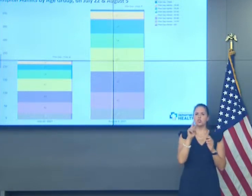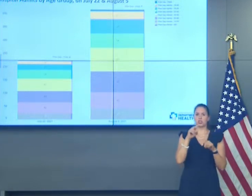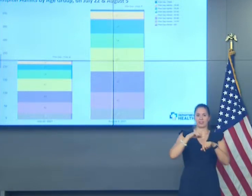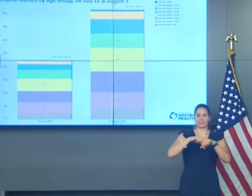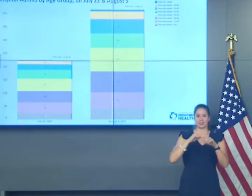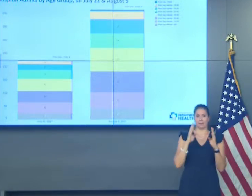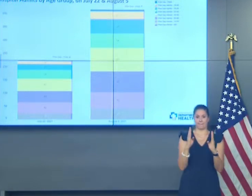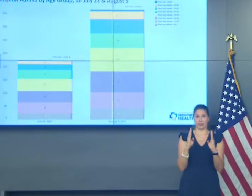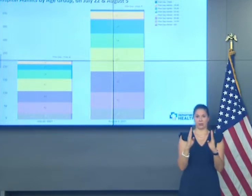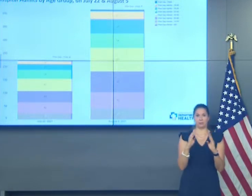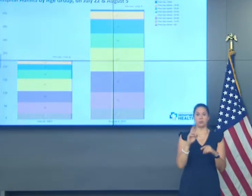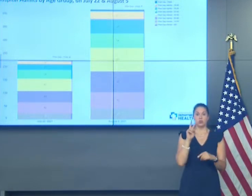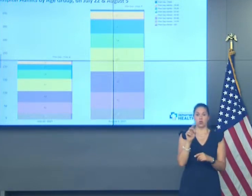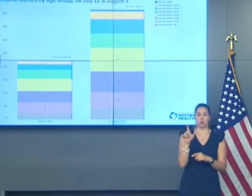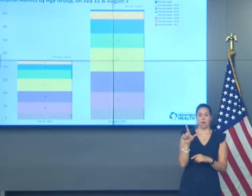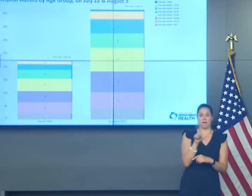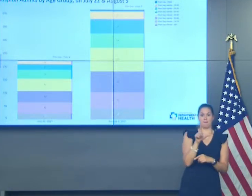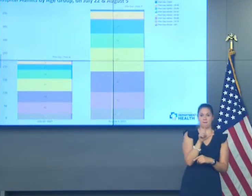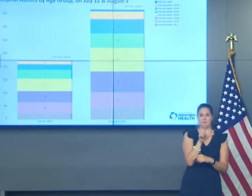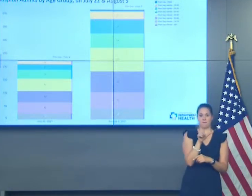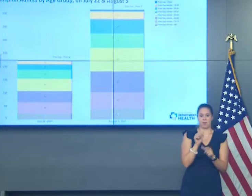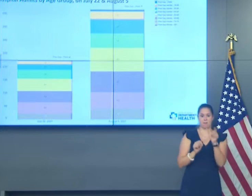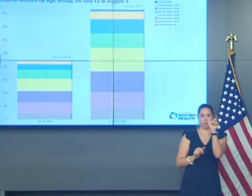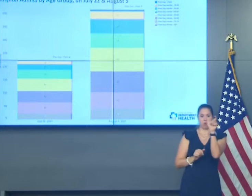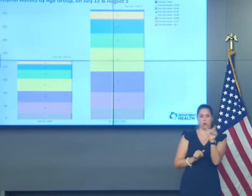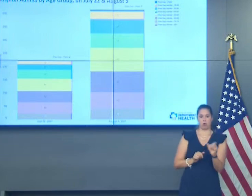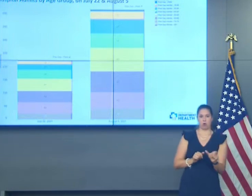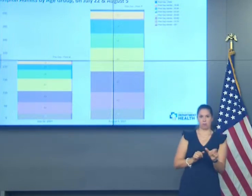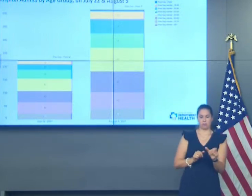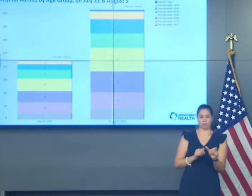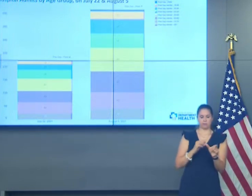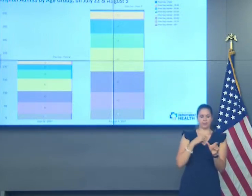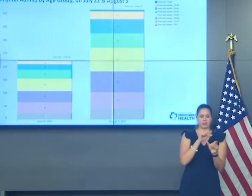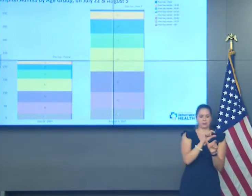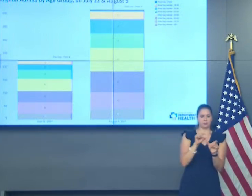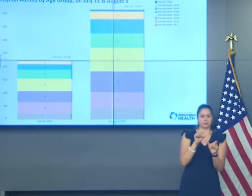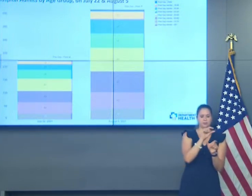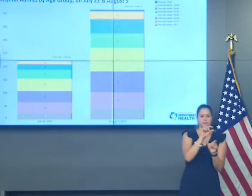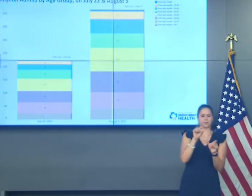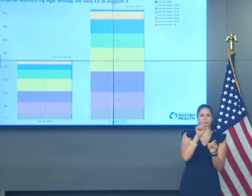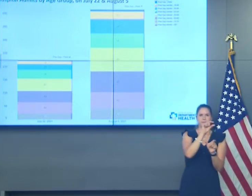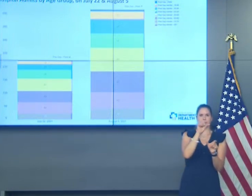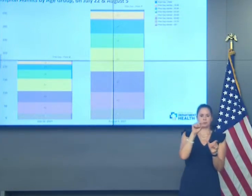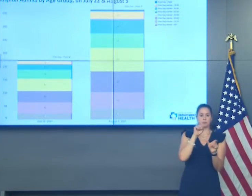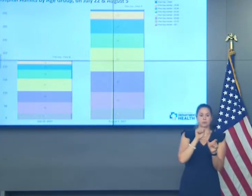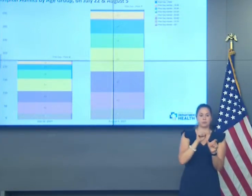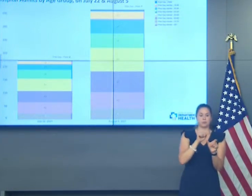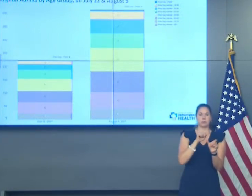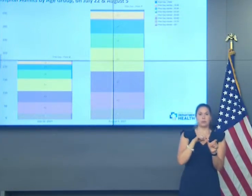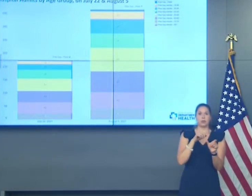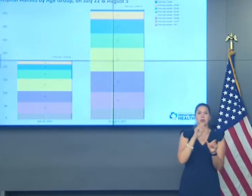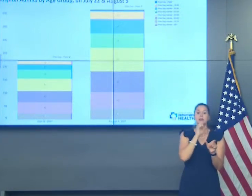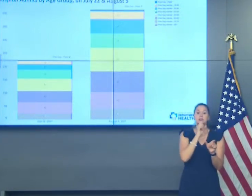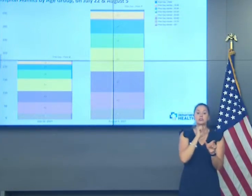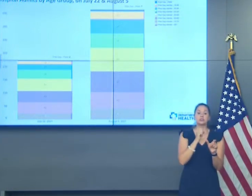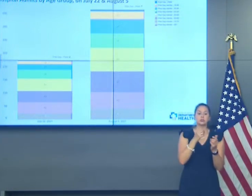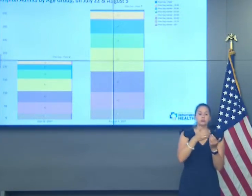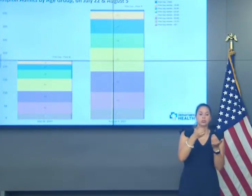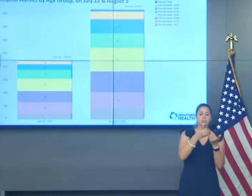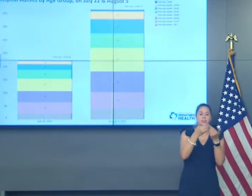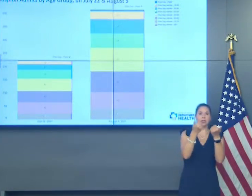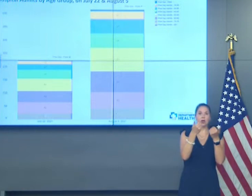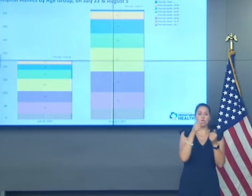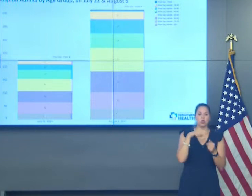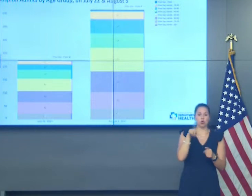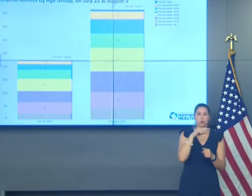look on the left bar graph, stacked bar chart, that is the age breakdown of the individuals